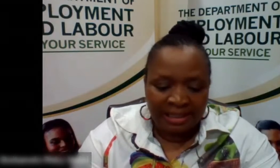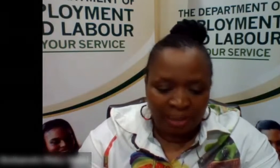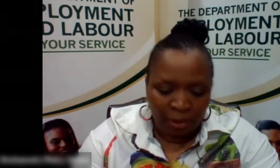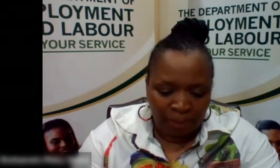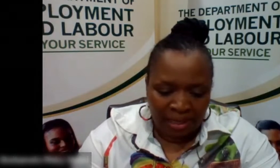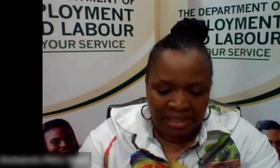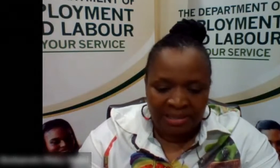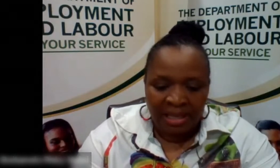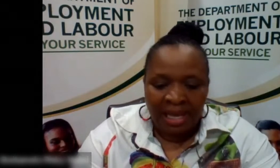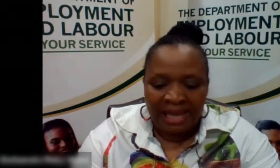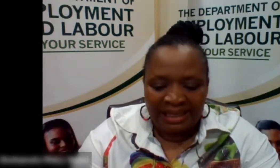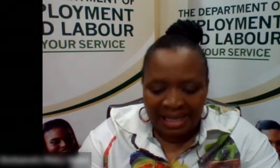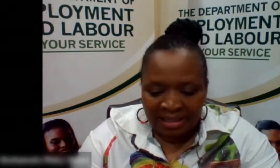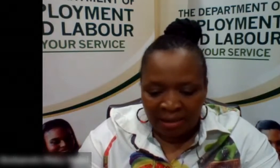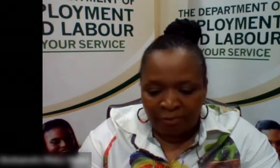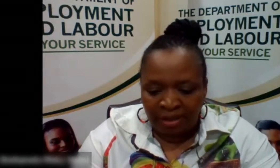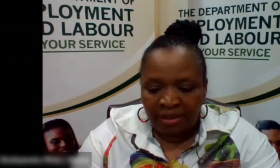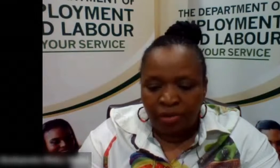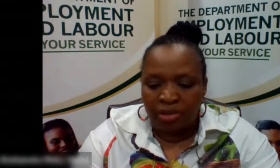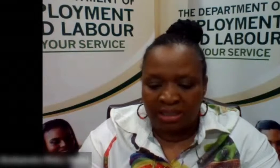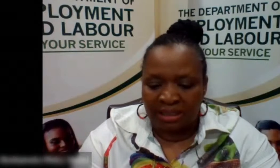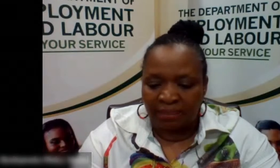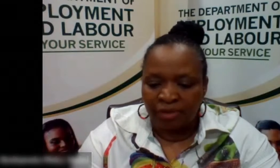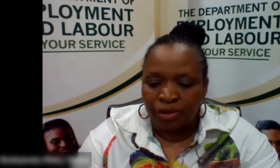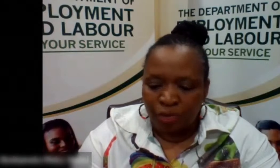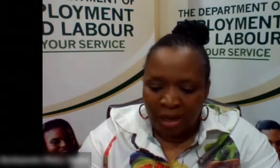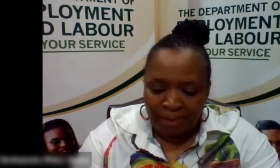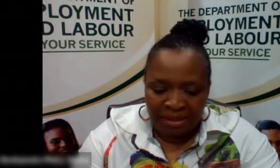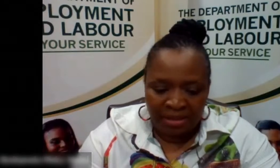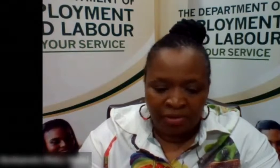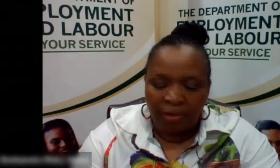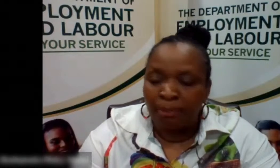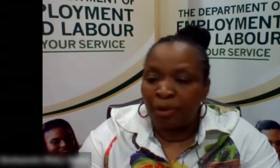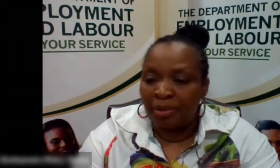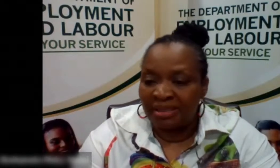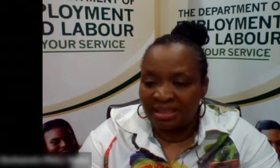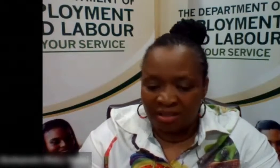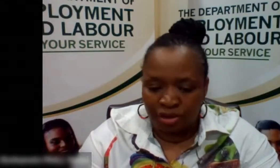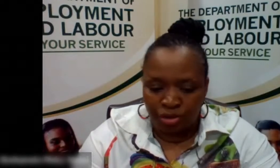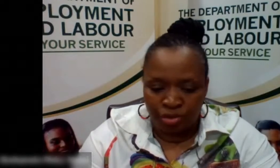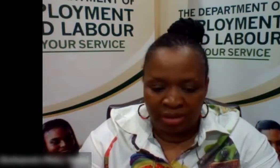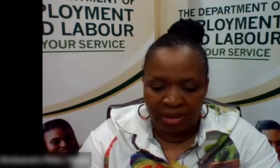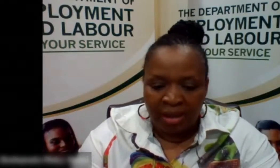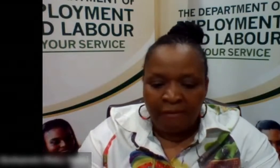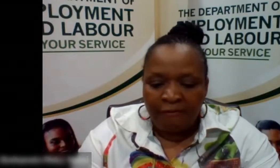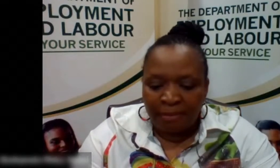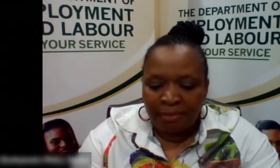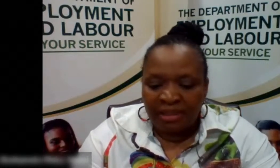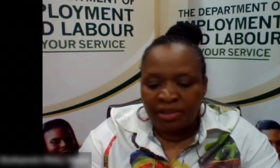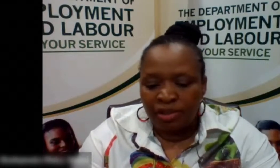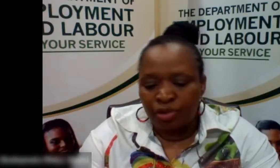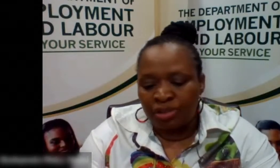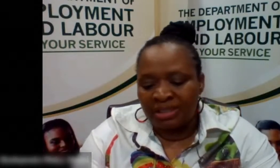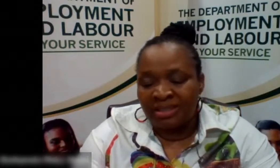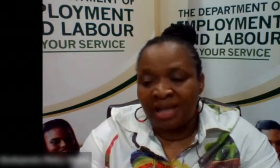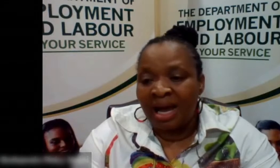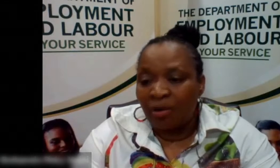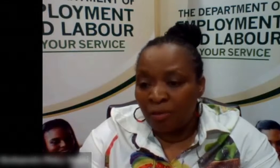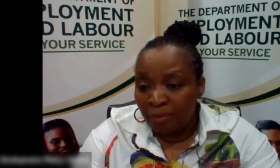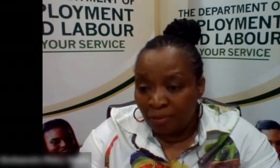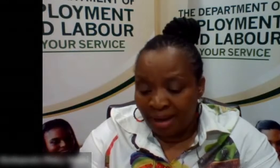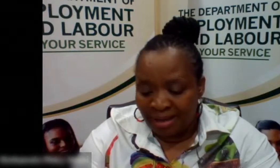in the workplace and ends up very costly to companies or employment institutions. Family institutions